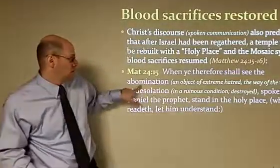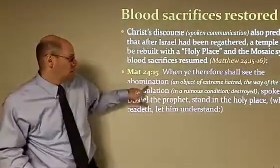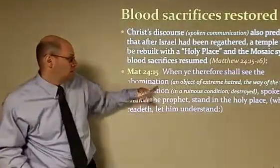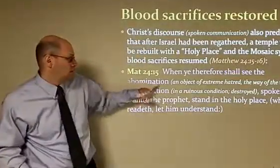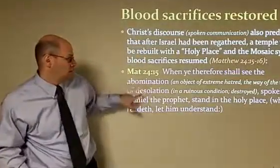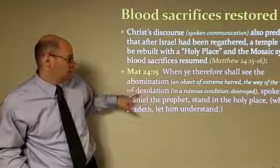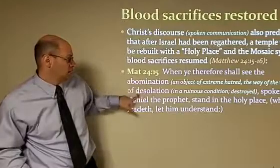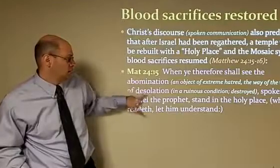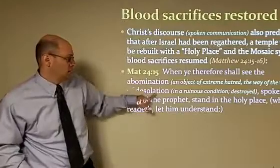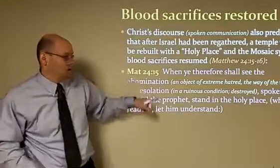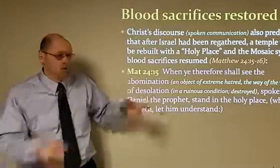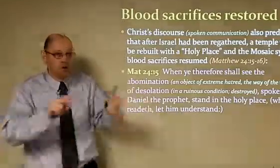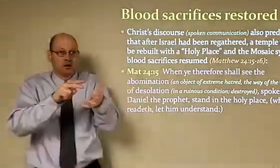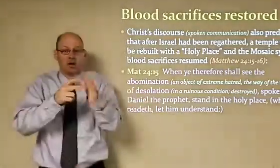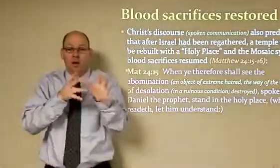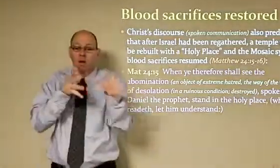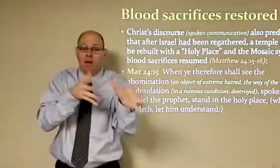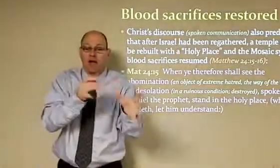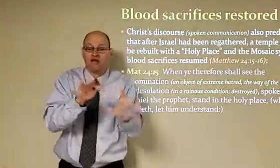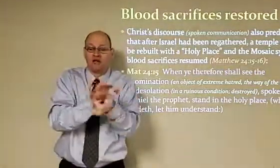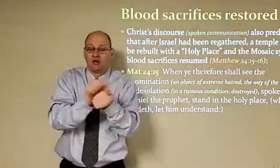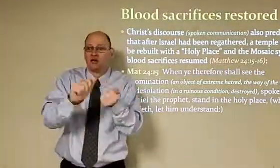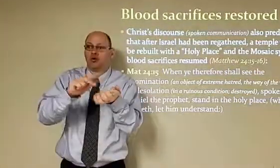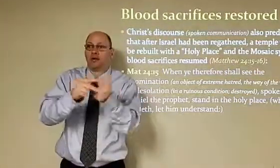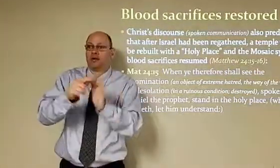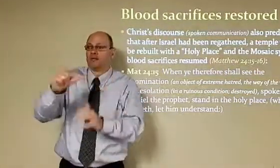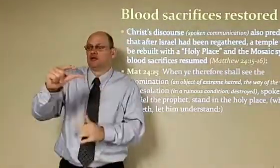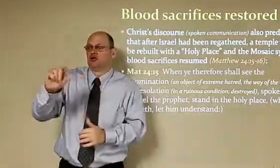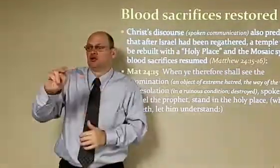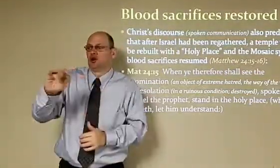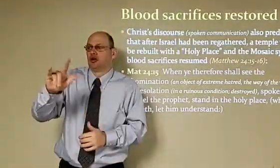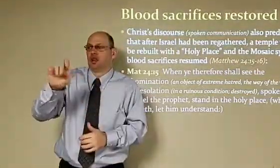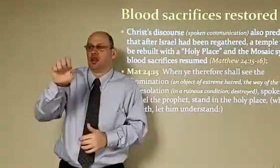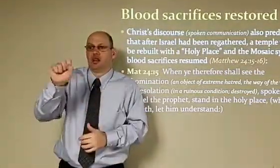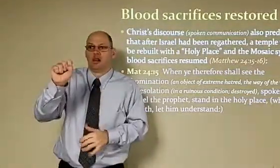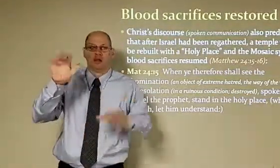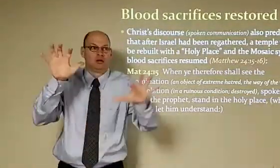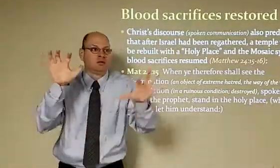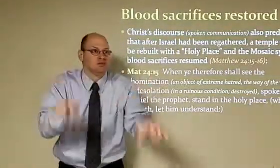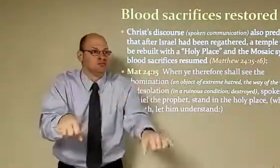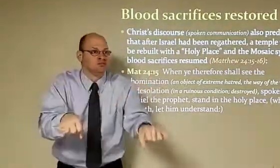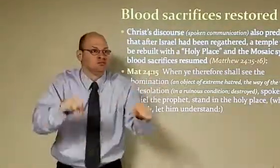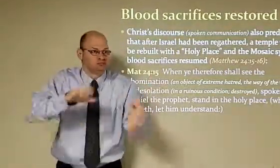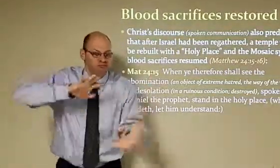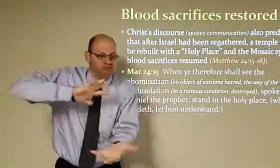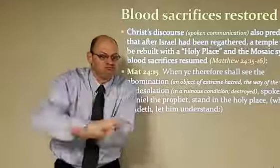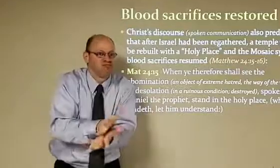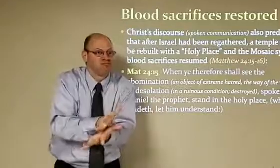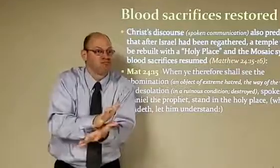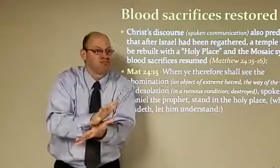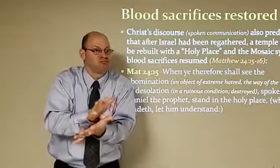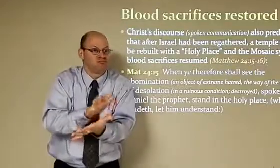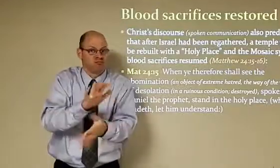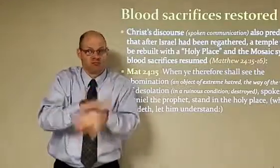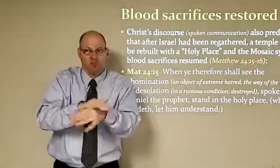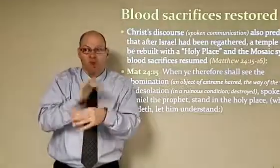place. When ye therefore shall see the abomination of desolation. That's the Gentiles that's going to take over. Remember, it talked